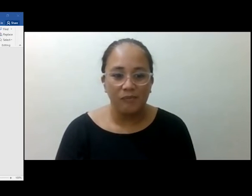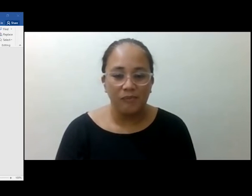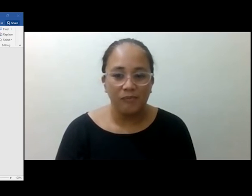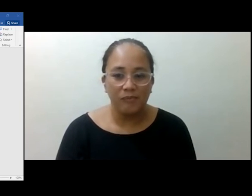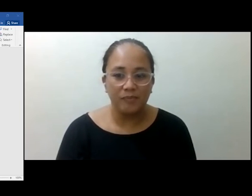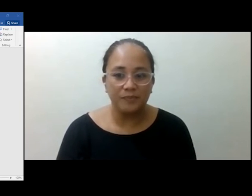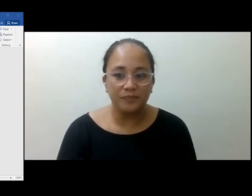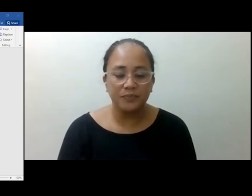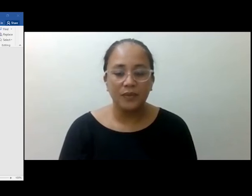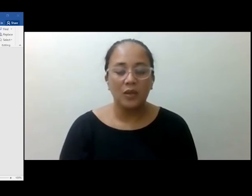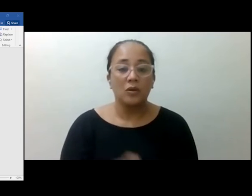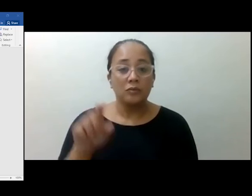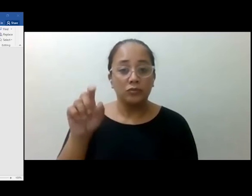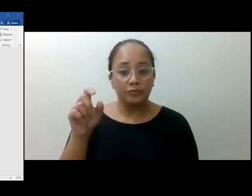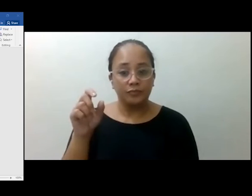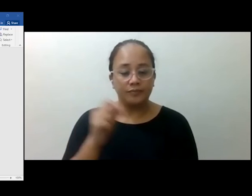So we could say